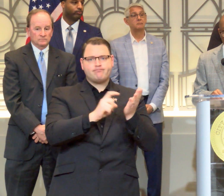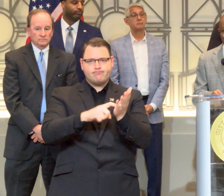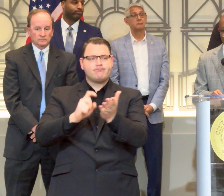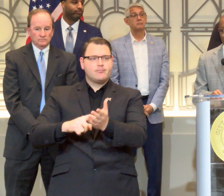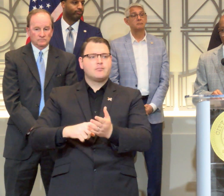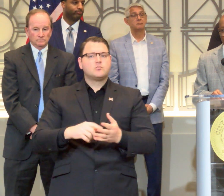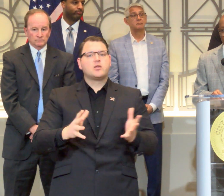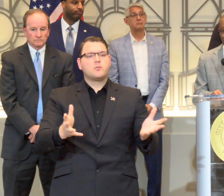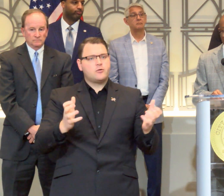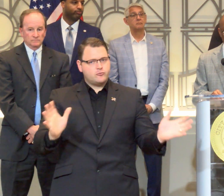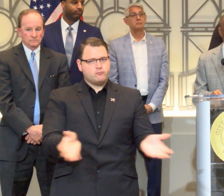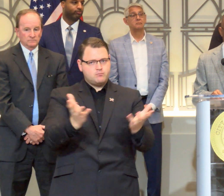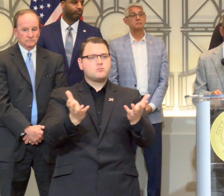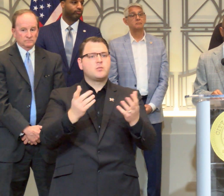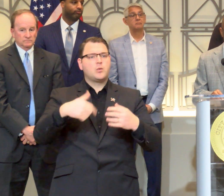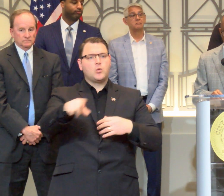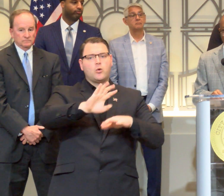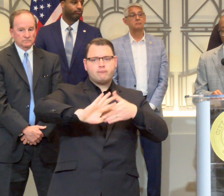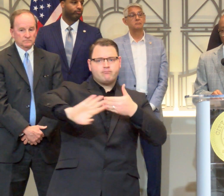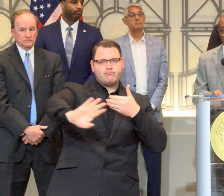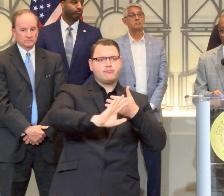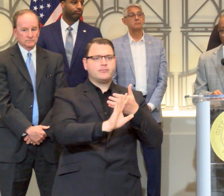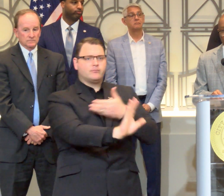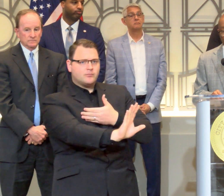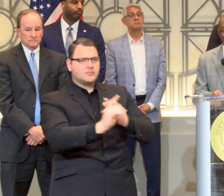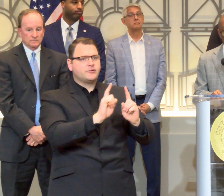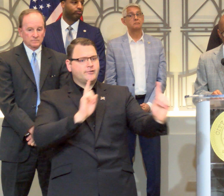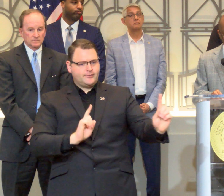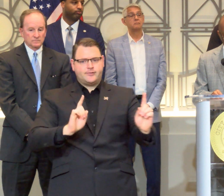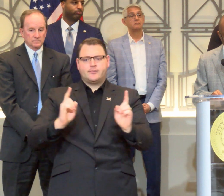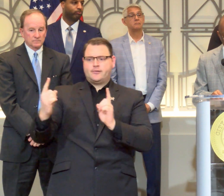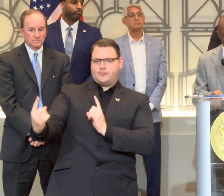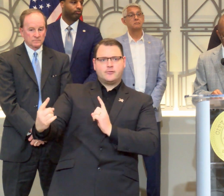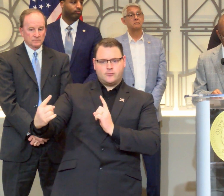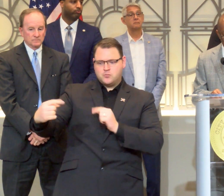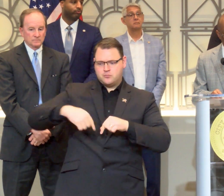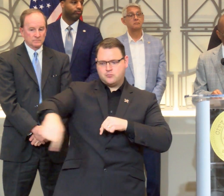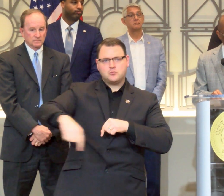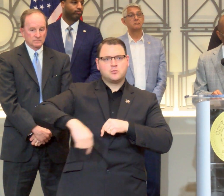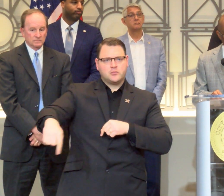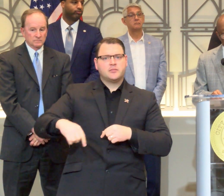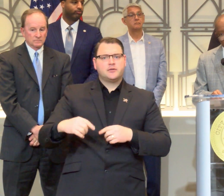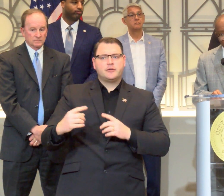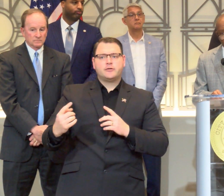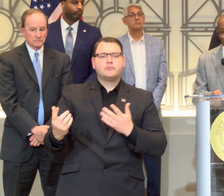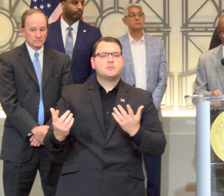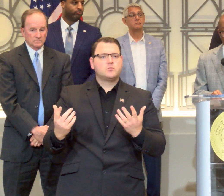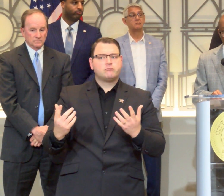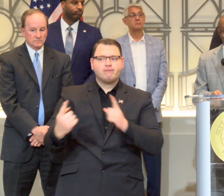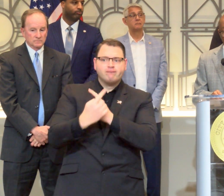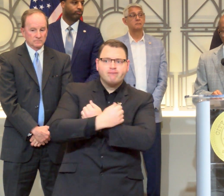to adhere to social distancing, social spacing, to be mindful of being around large